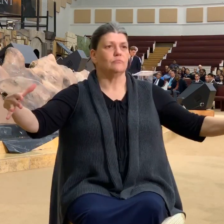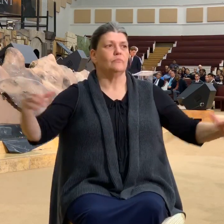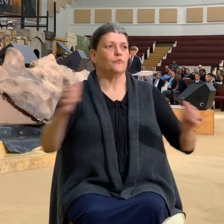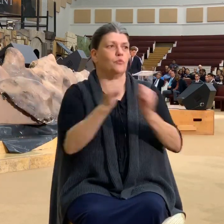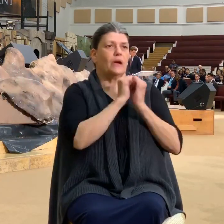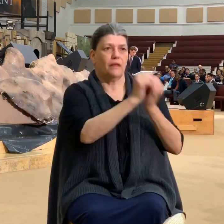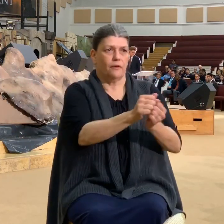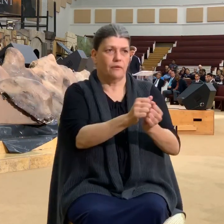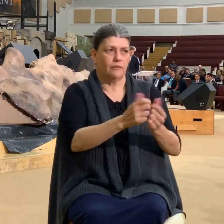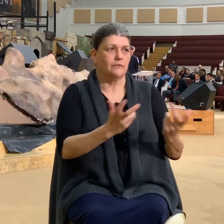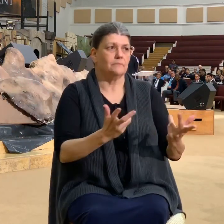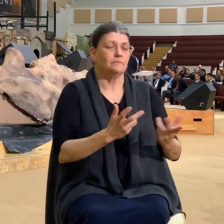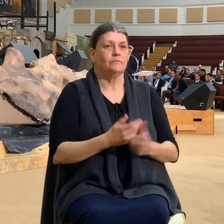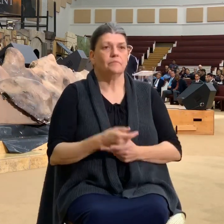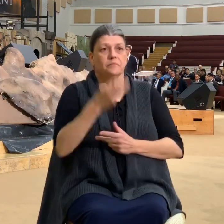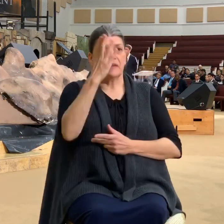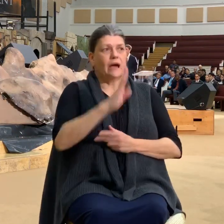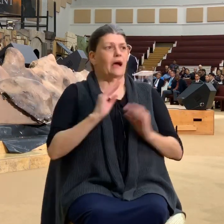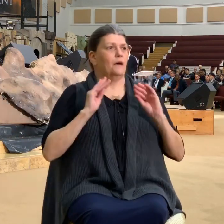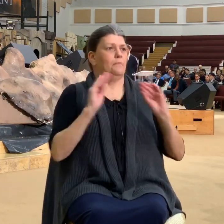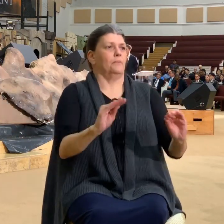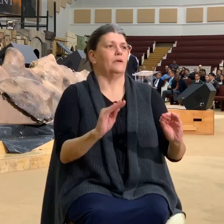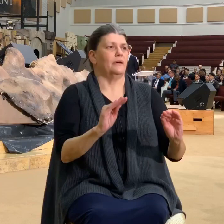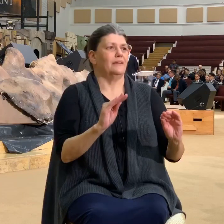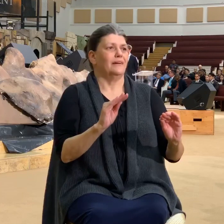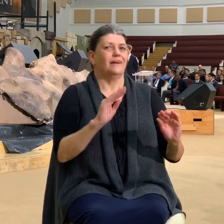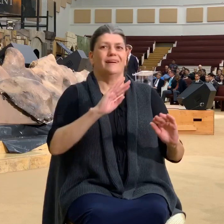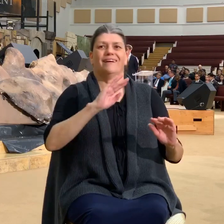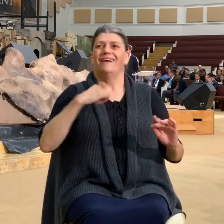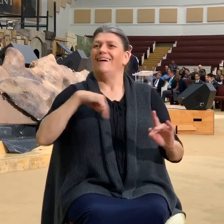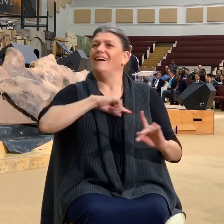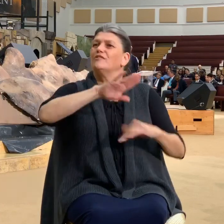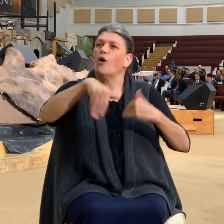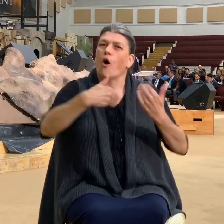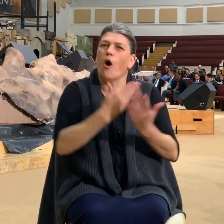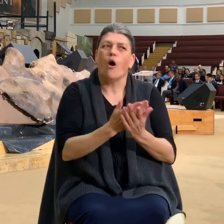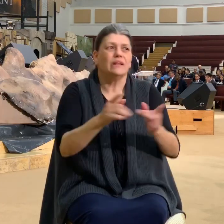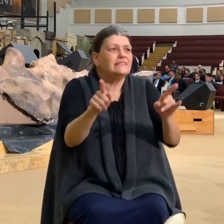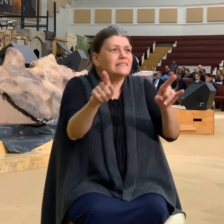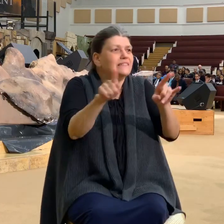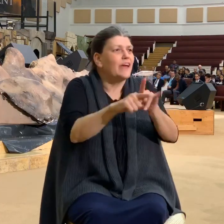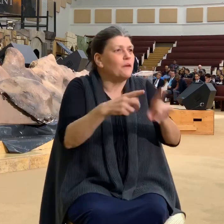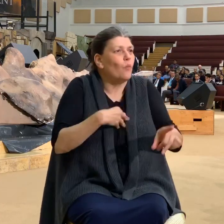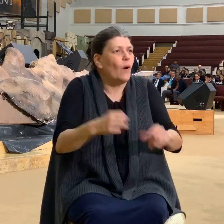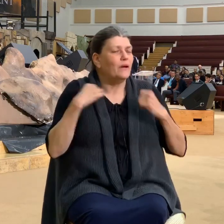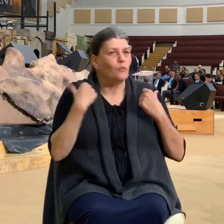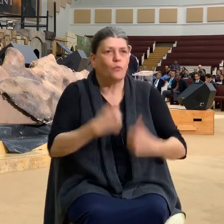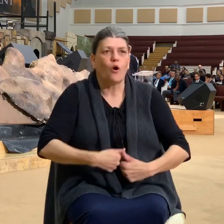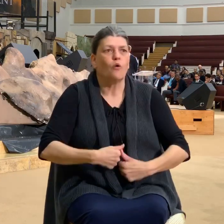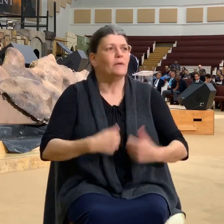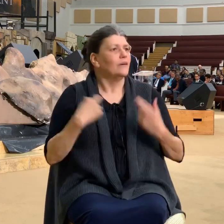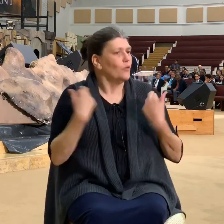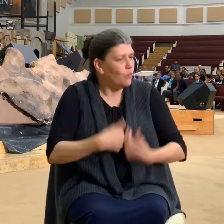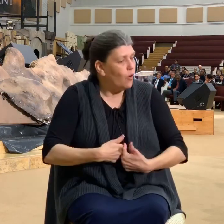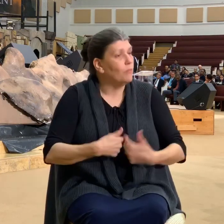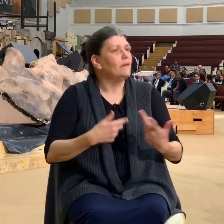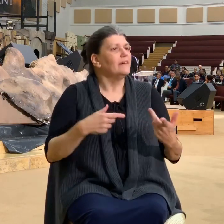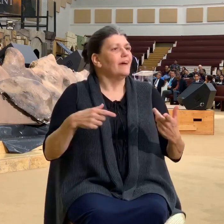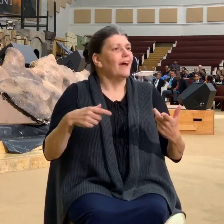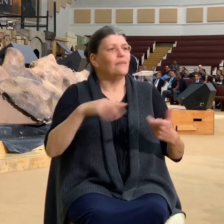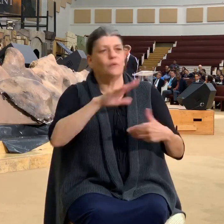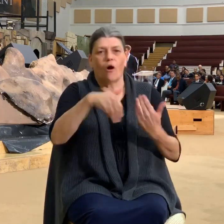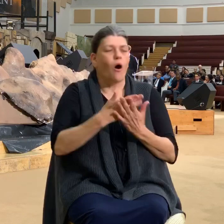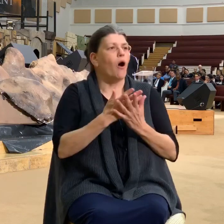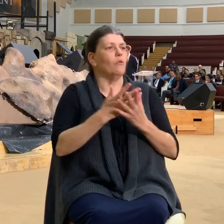of us, put us in the same white robes of praise and salvation, and gather us around his throne, and we